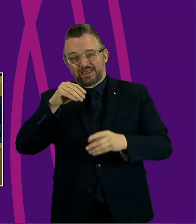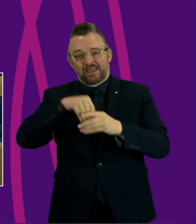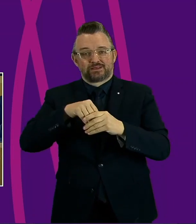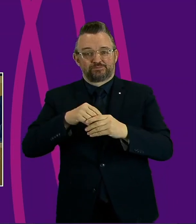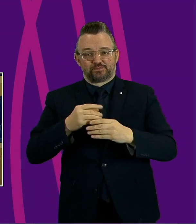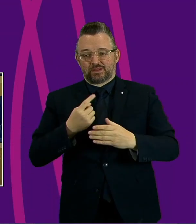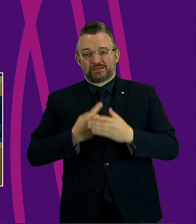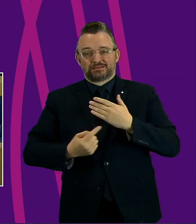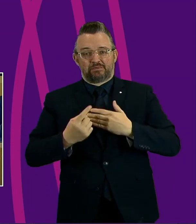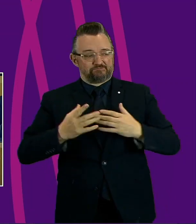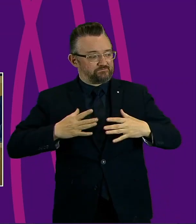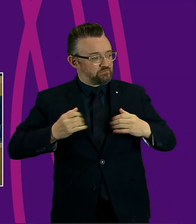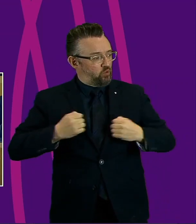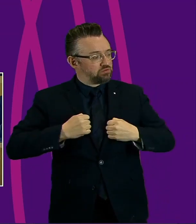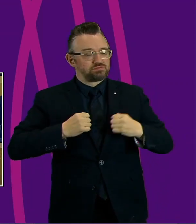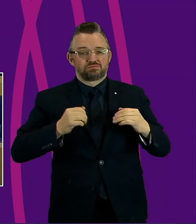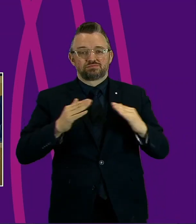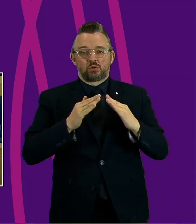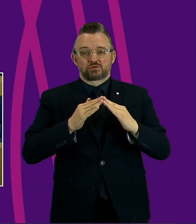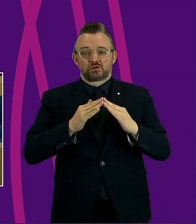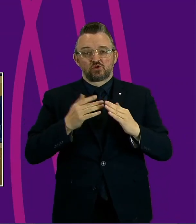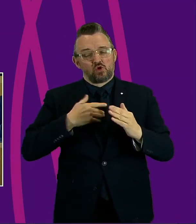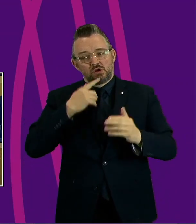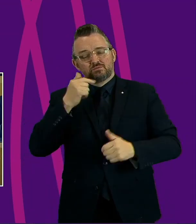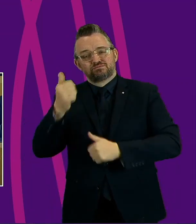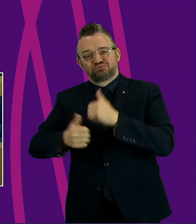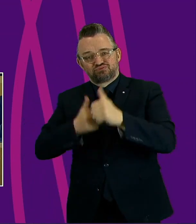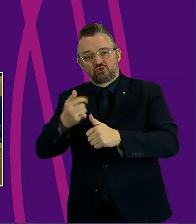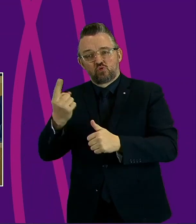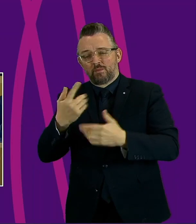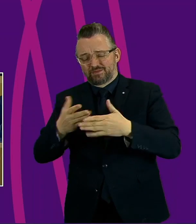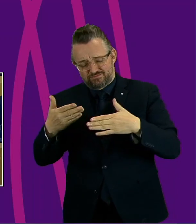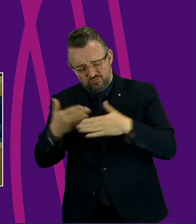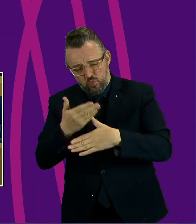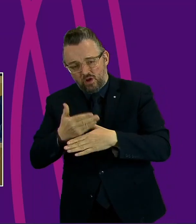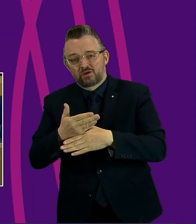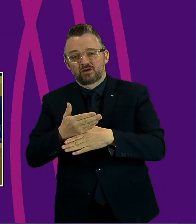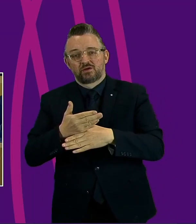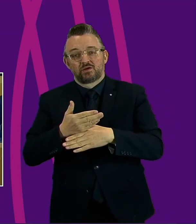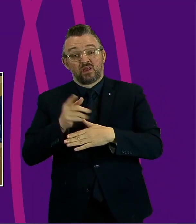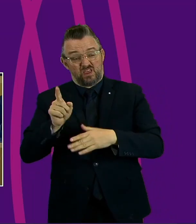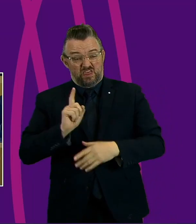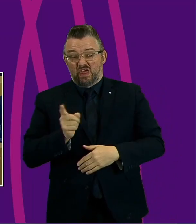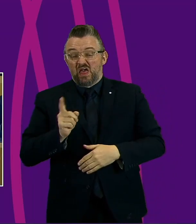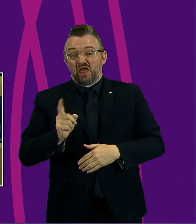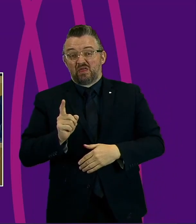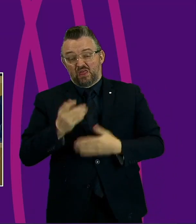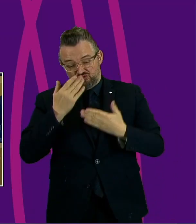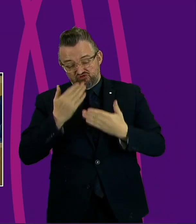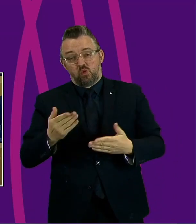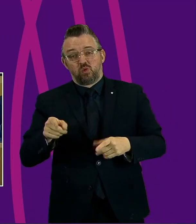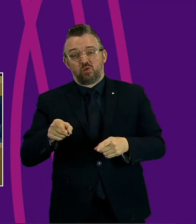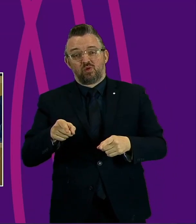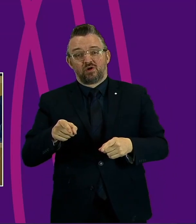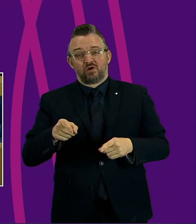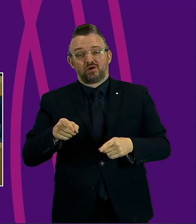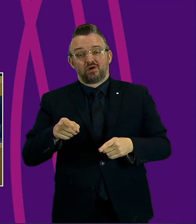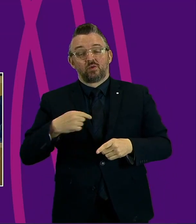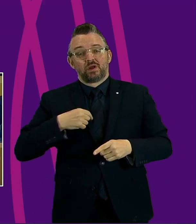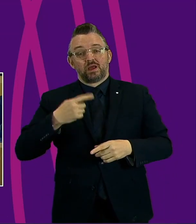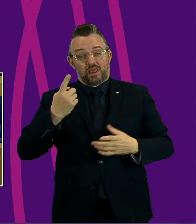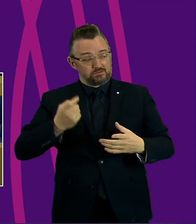pay tribute to everybody involved in that extraordinary effort. It's another demonstration of the change that we can deliver when we